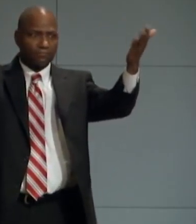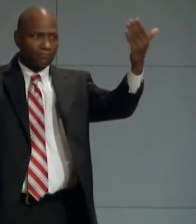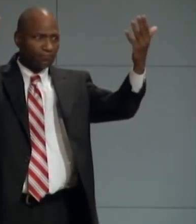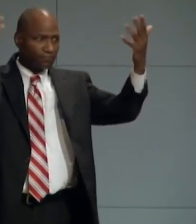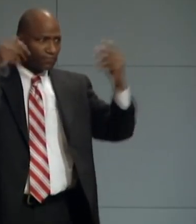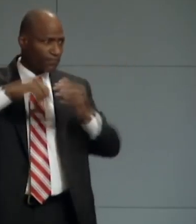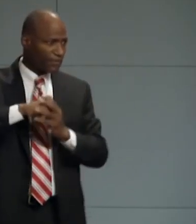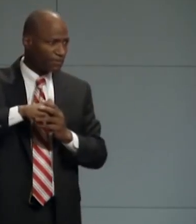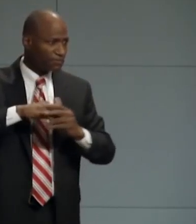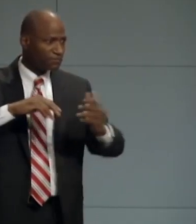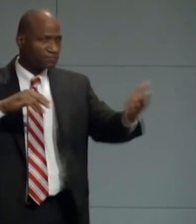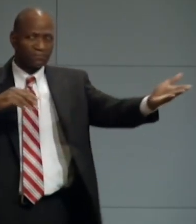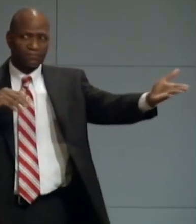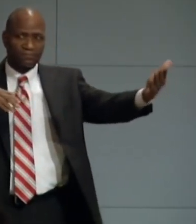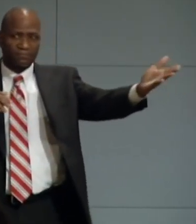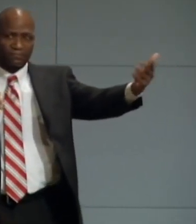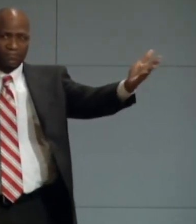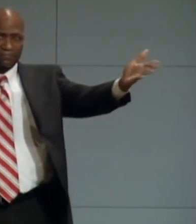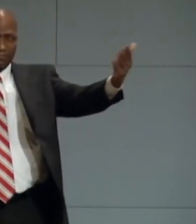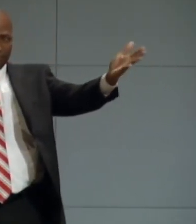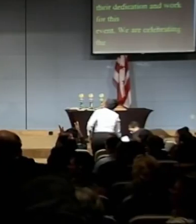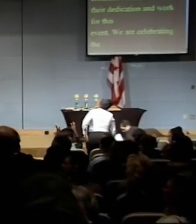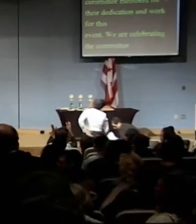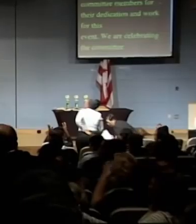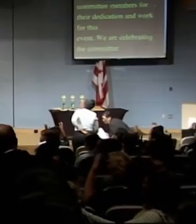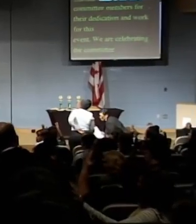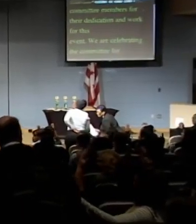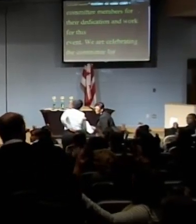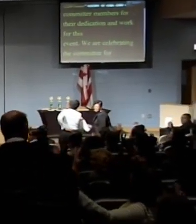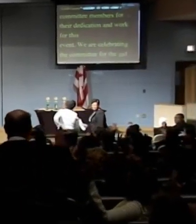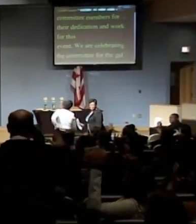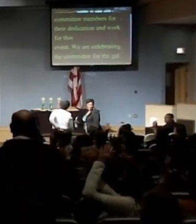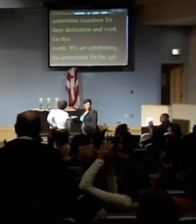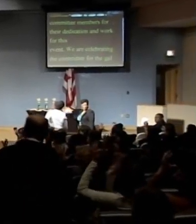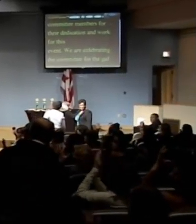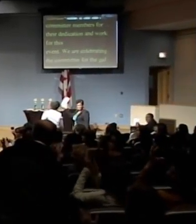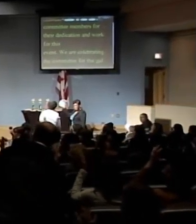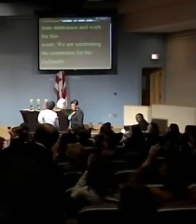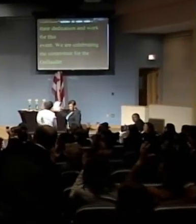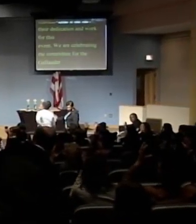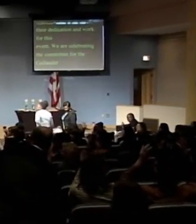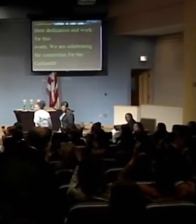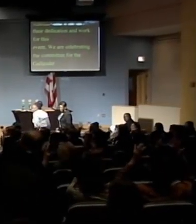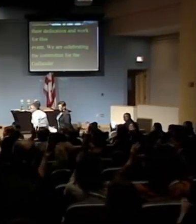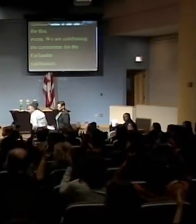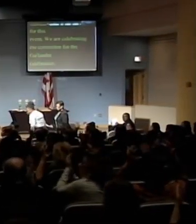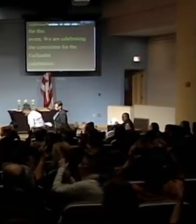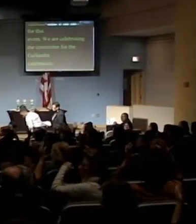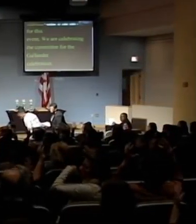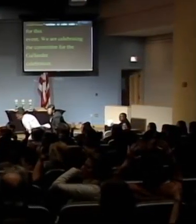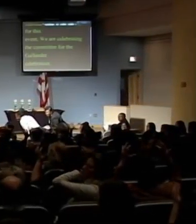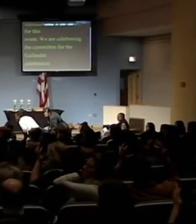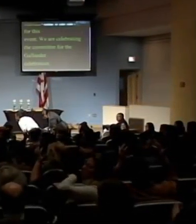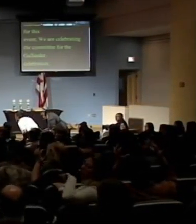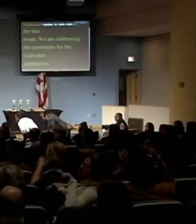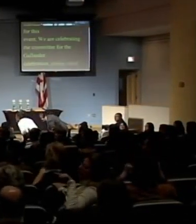So 1607, Jamestown, and before that, 1500 in Central